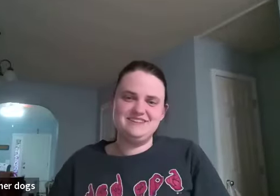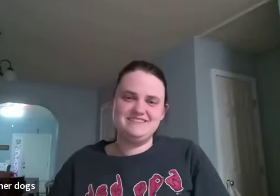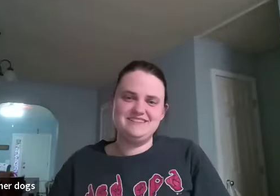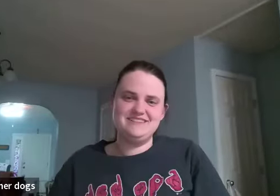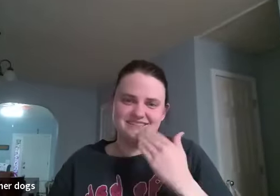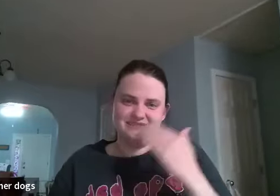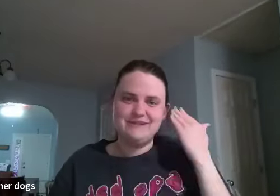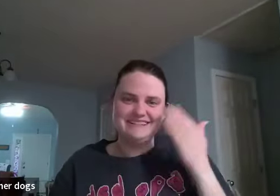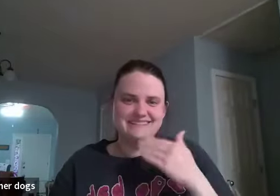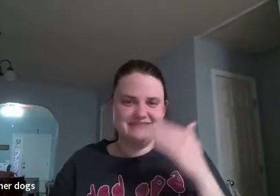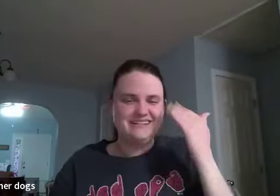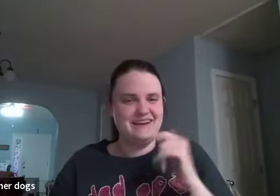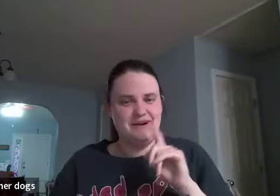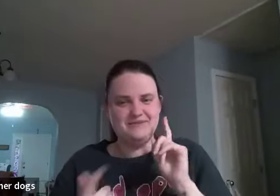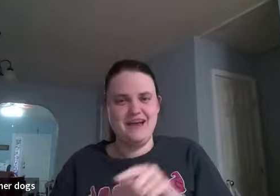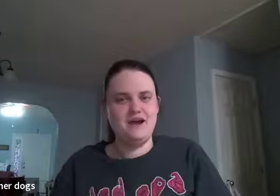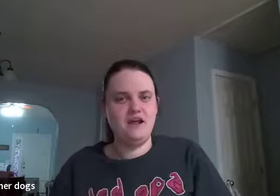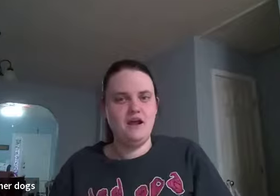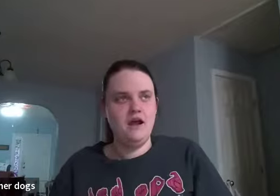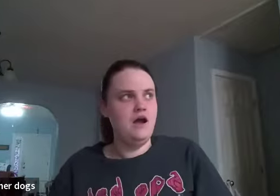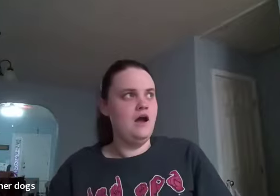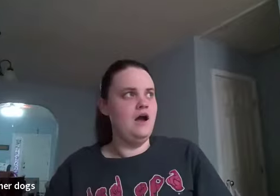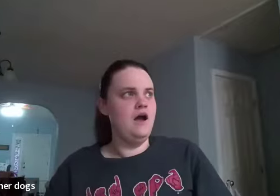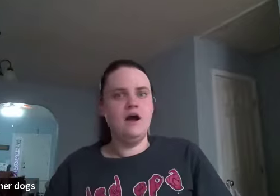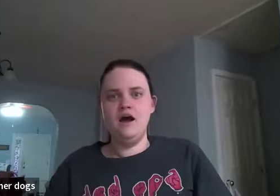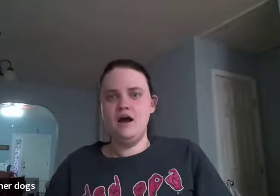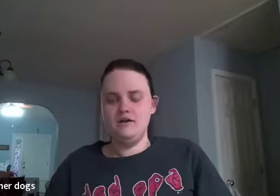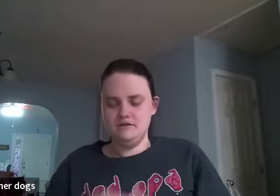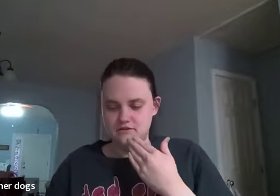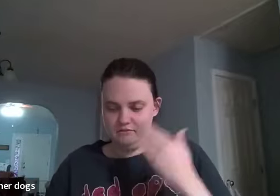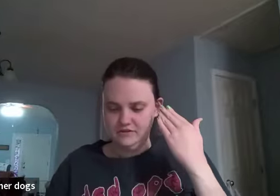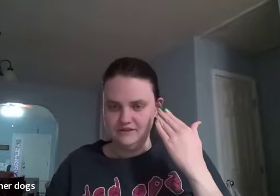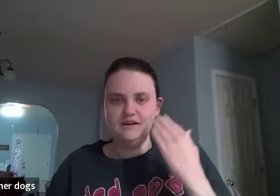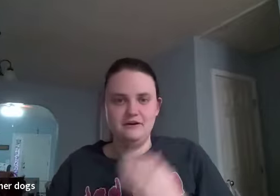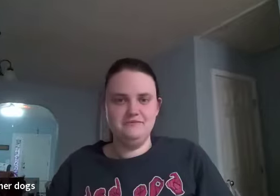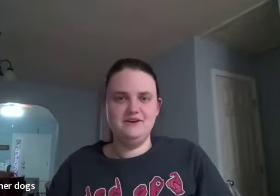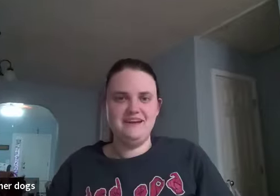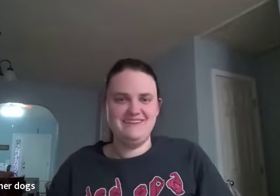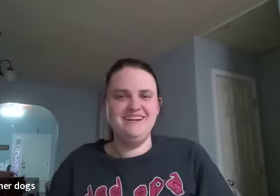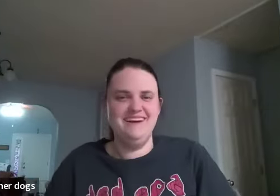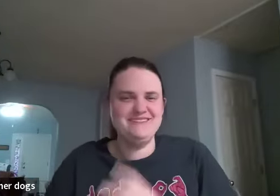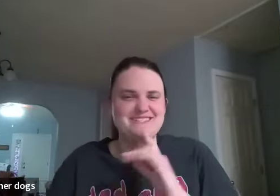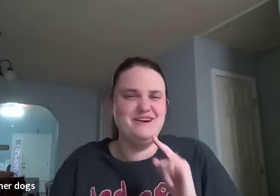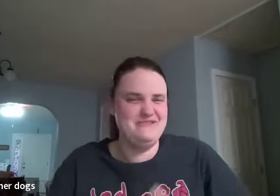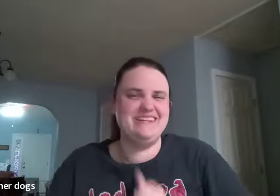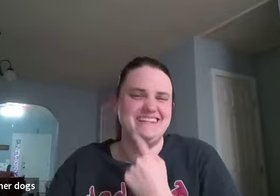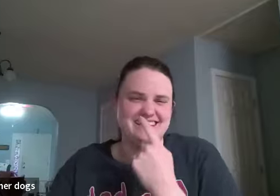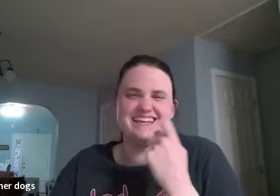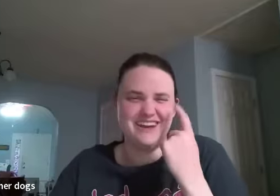to looked at me and goes, good morning, and walked by, and I went, good morning. Oh, okay. I was so offended because I